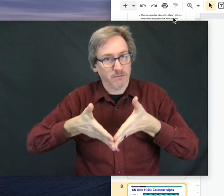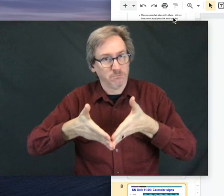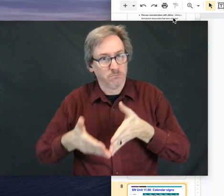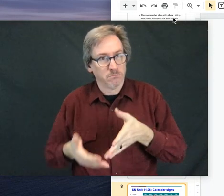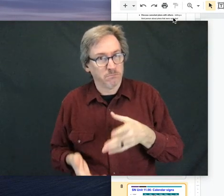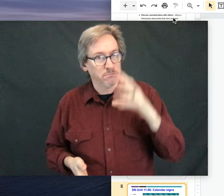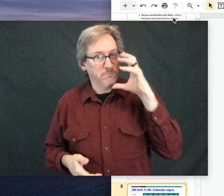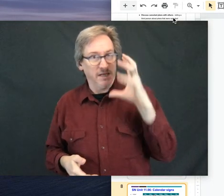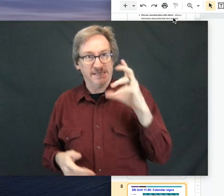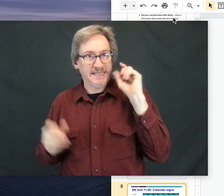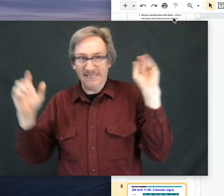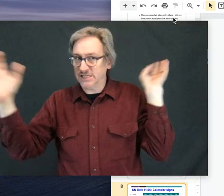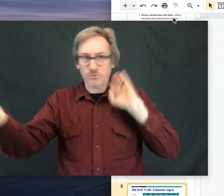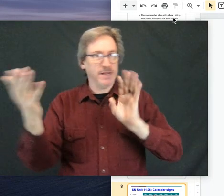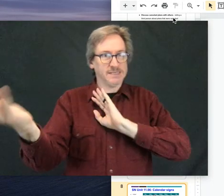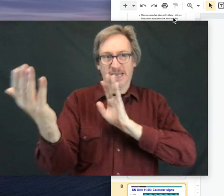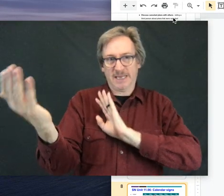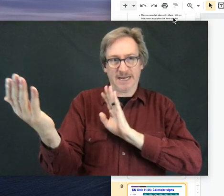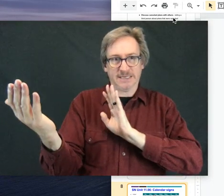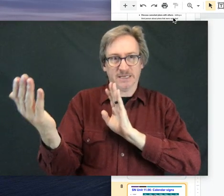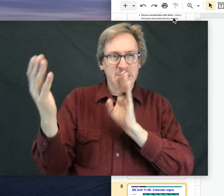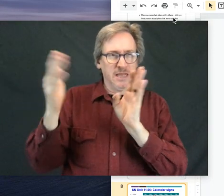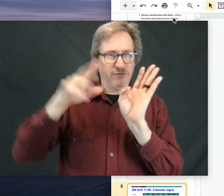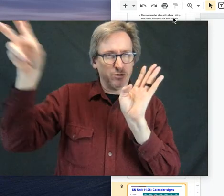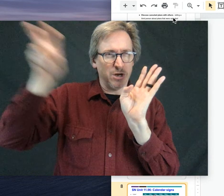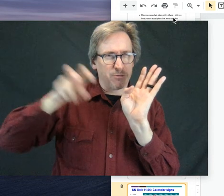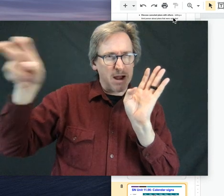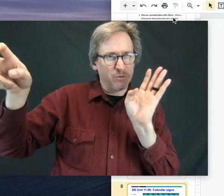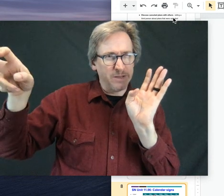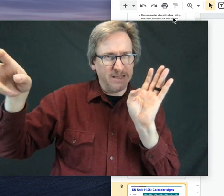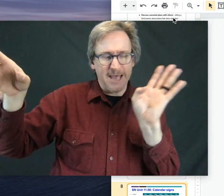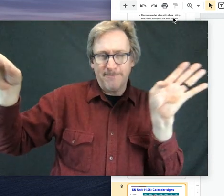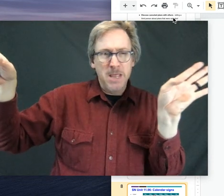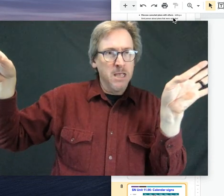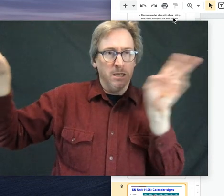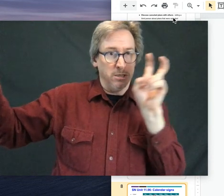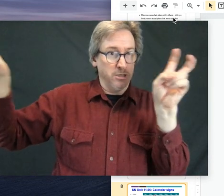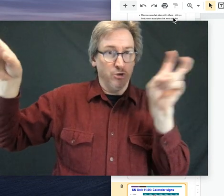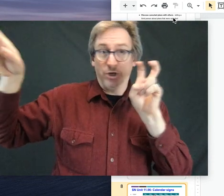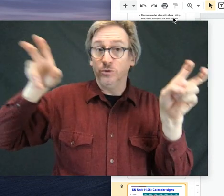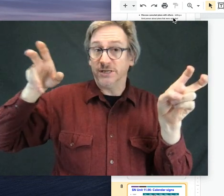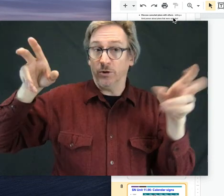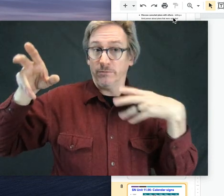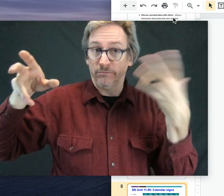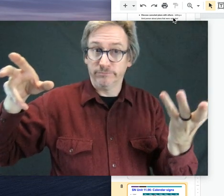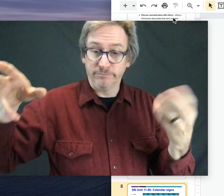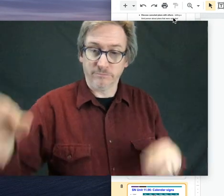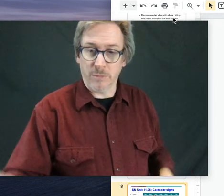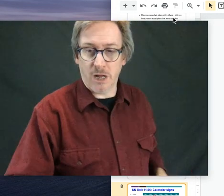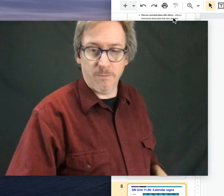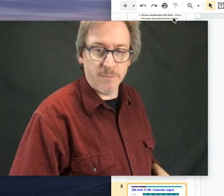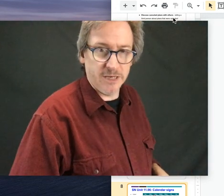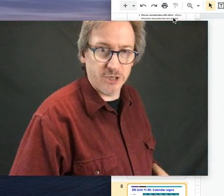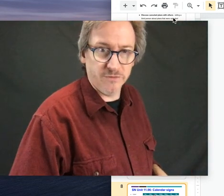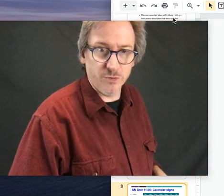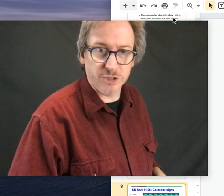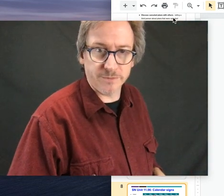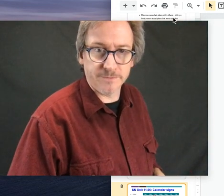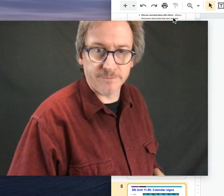fine. It's the easiest way to stay connected. If you jump around within that, you can lose someone